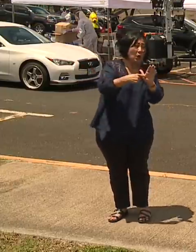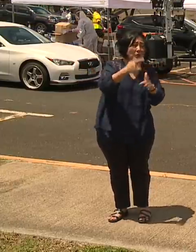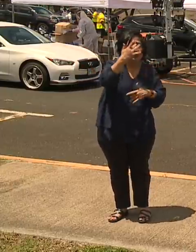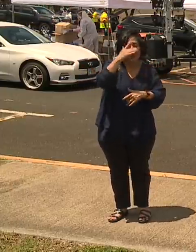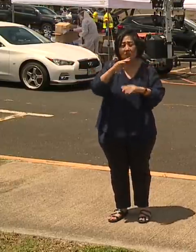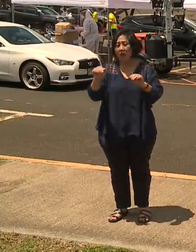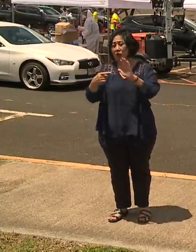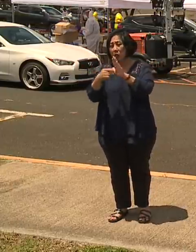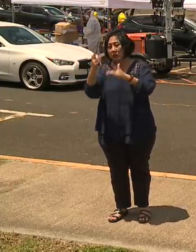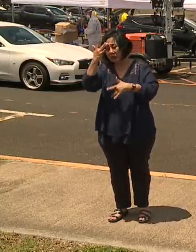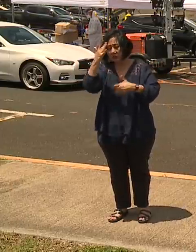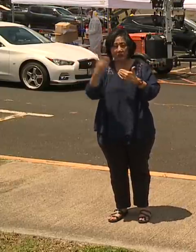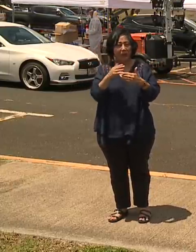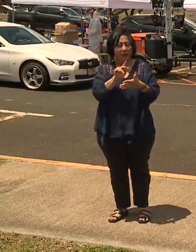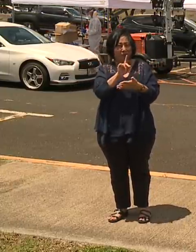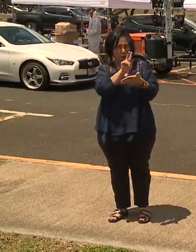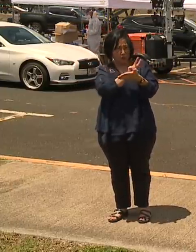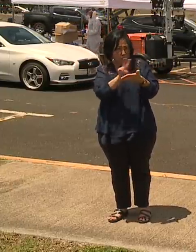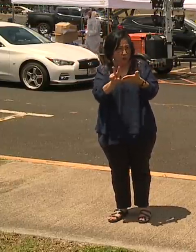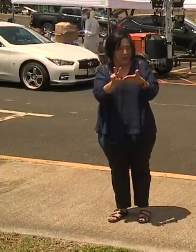come out and get tested over the next 14 days.